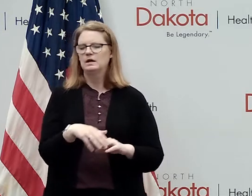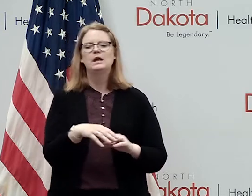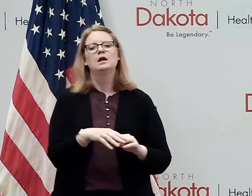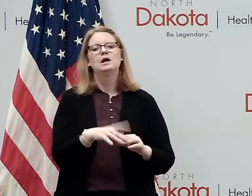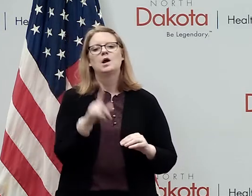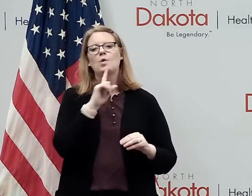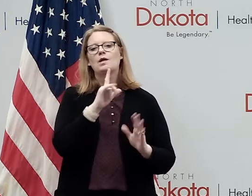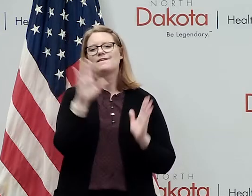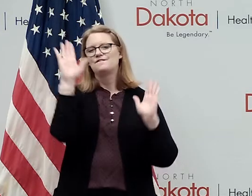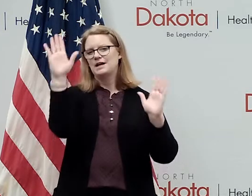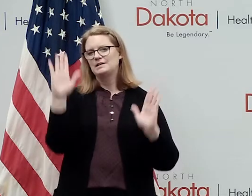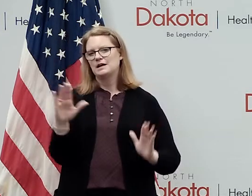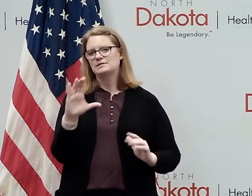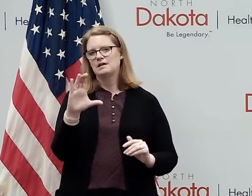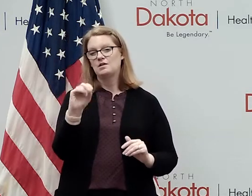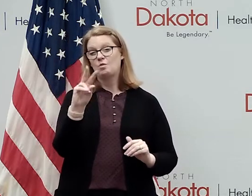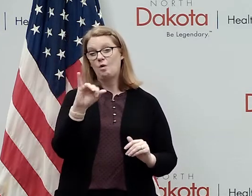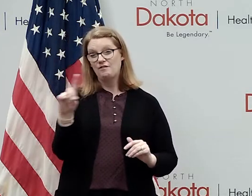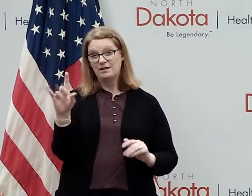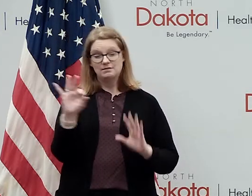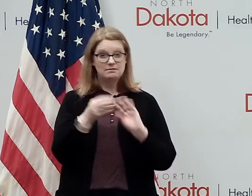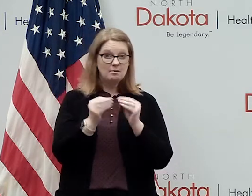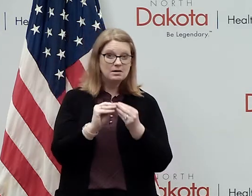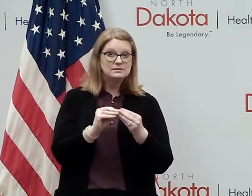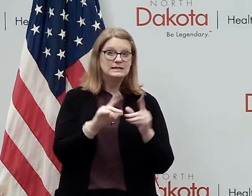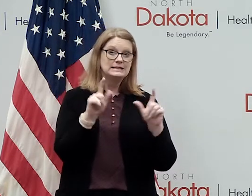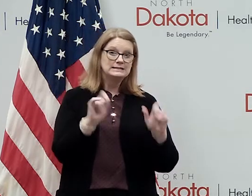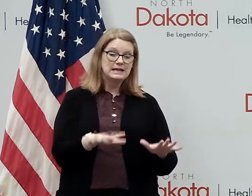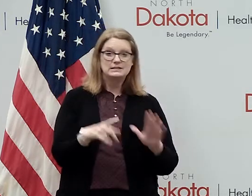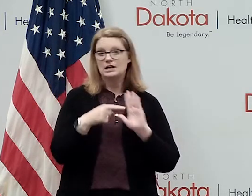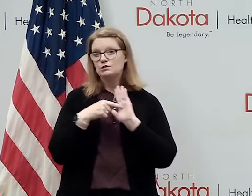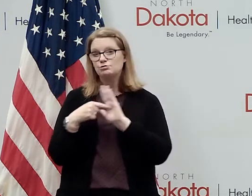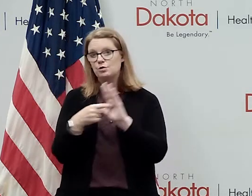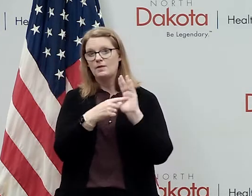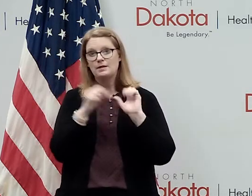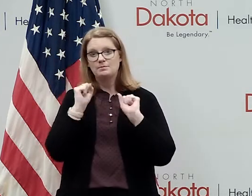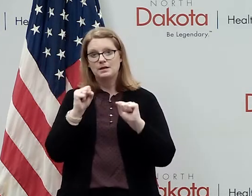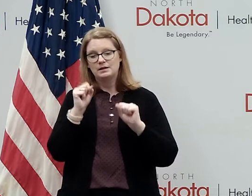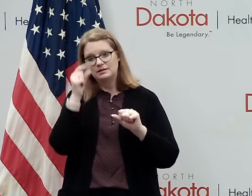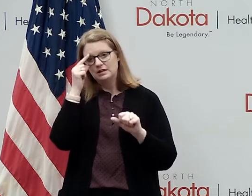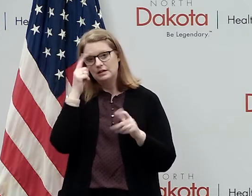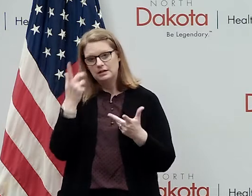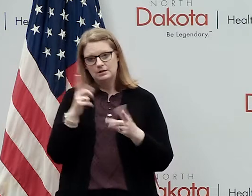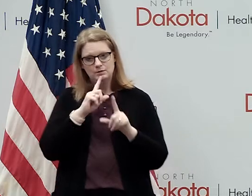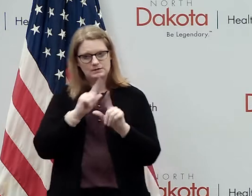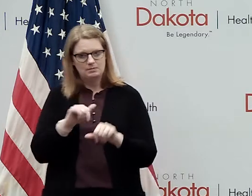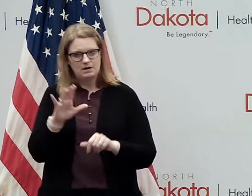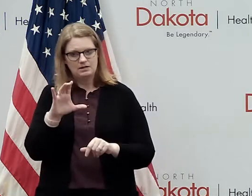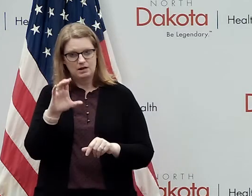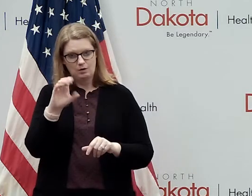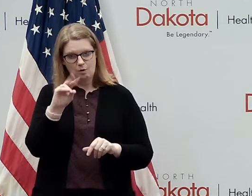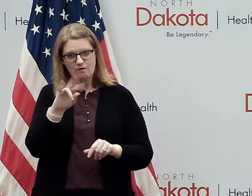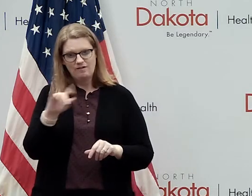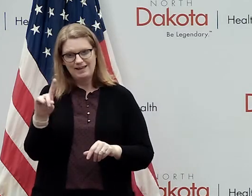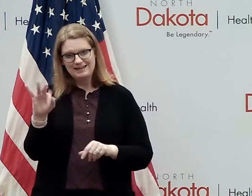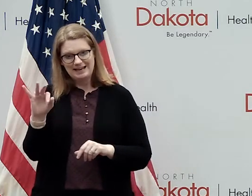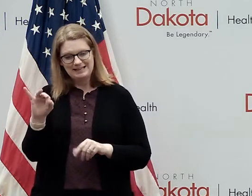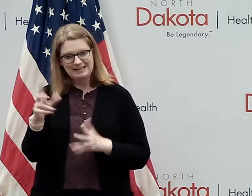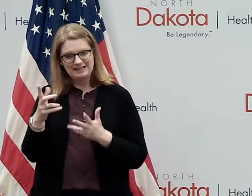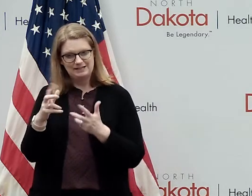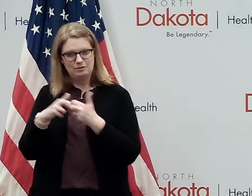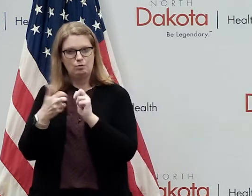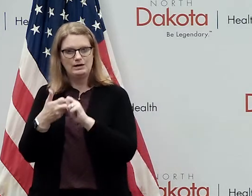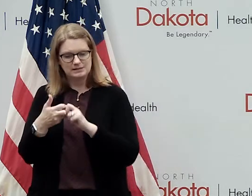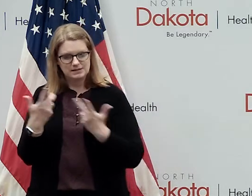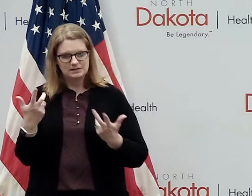got fantastic COVID numbers, whether it's testing. We've shown the ability to respond to COVID-19 crisis. We got great internet connectivity, which